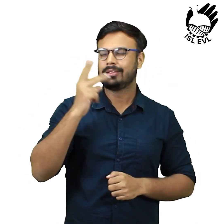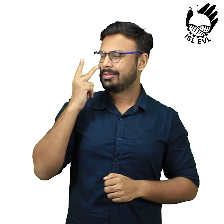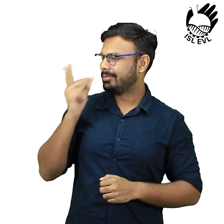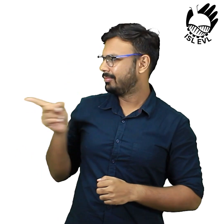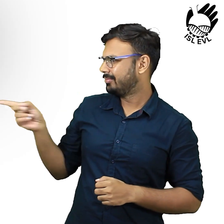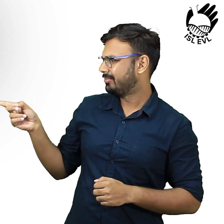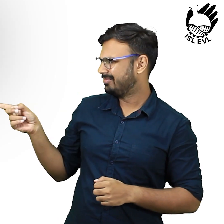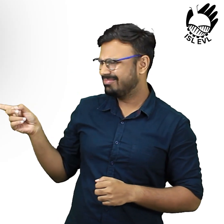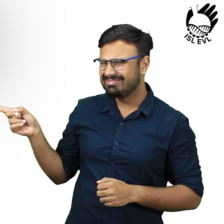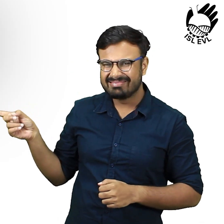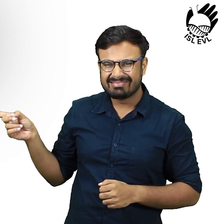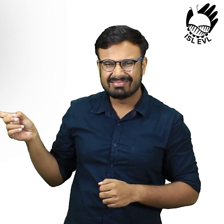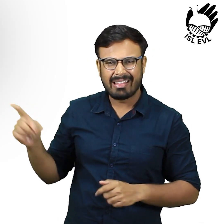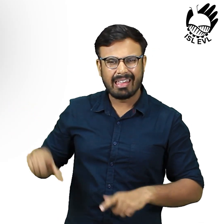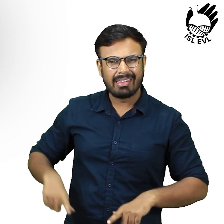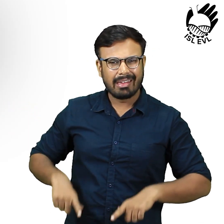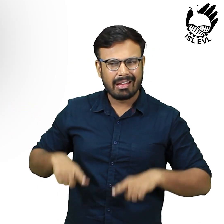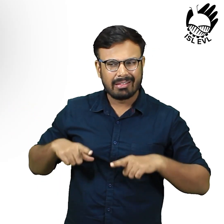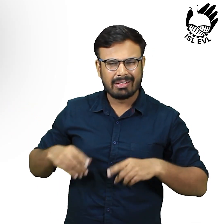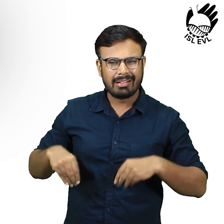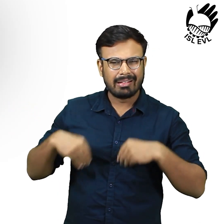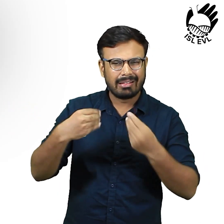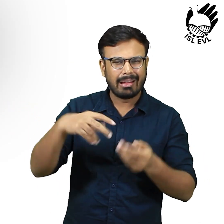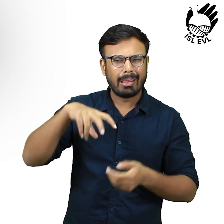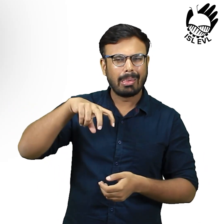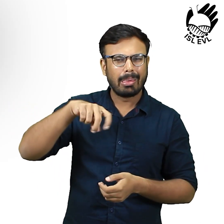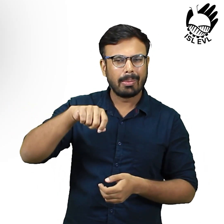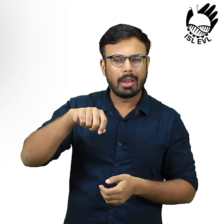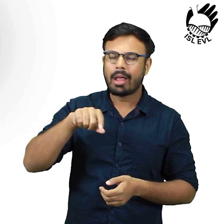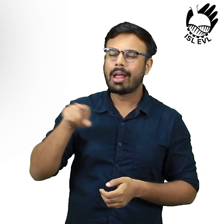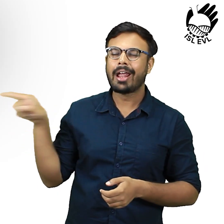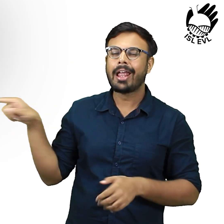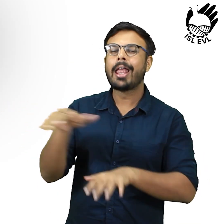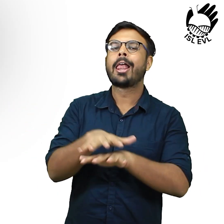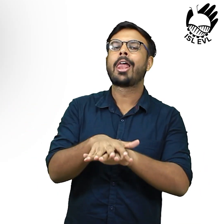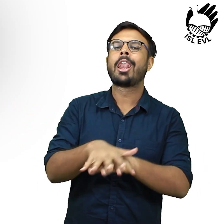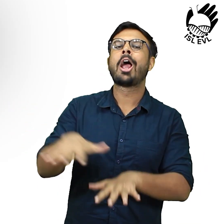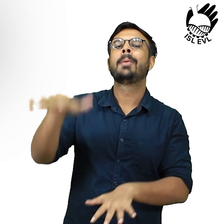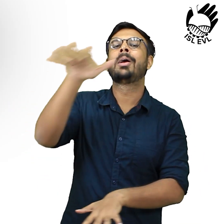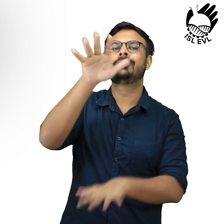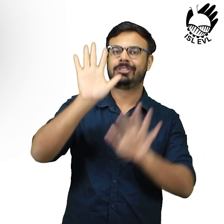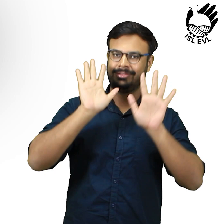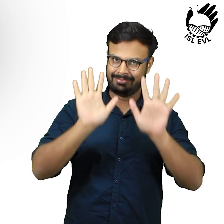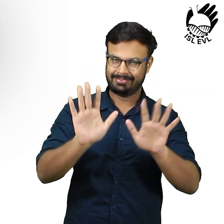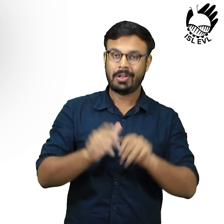Is the mixture of solvent and solute called a solution? Here is the answer of the two questions.